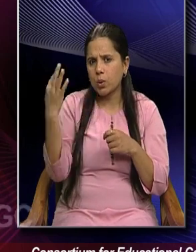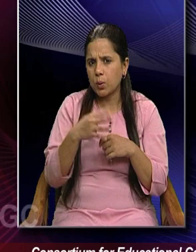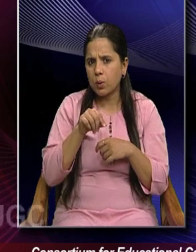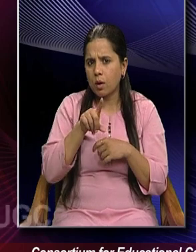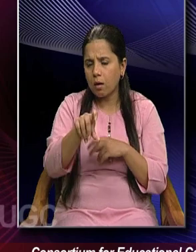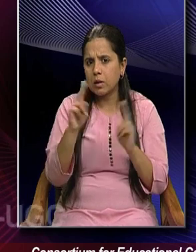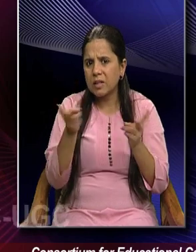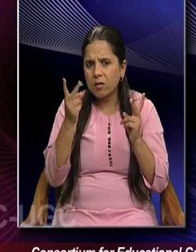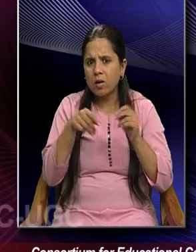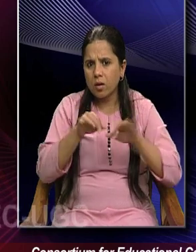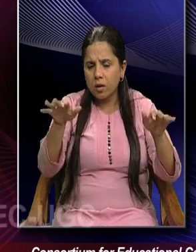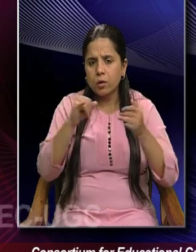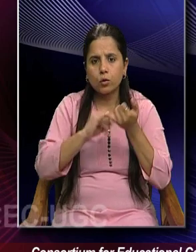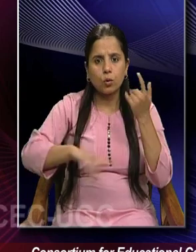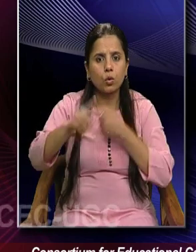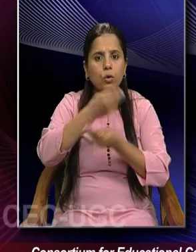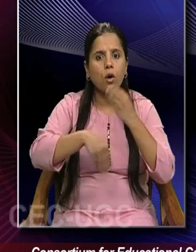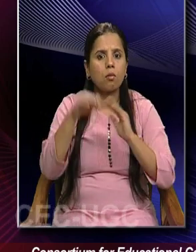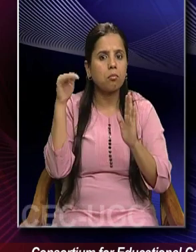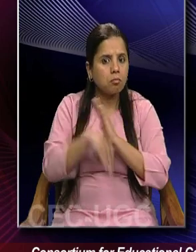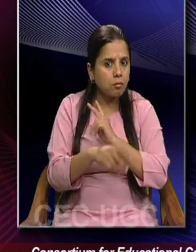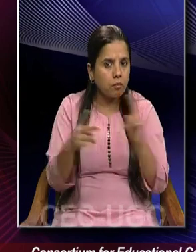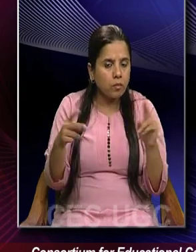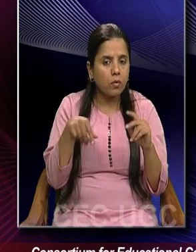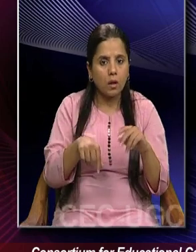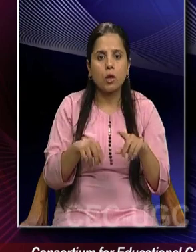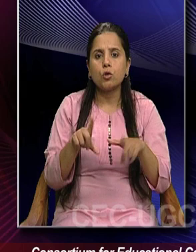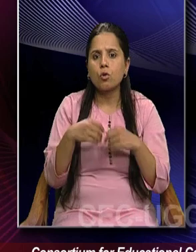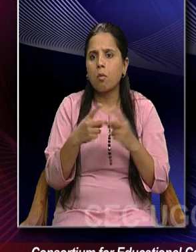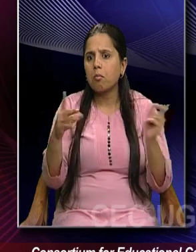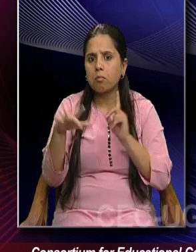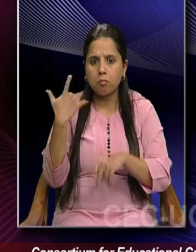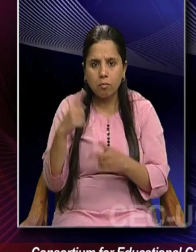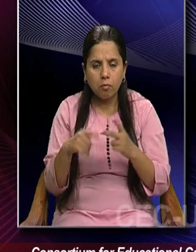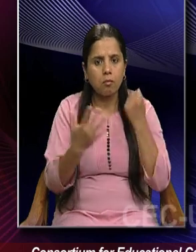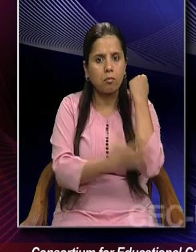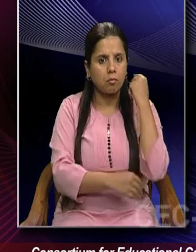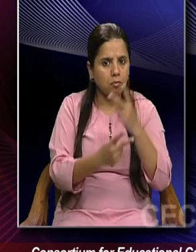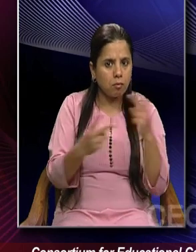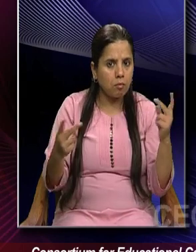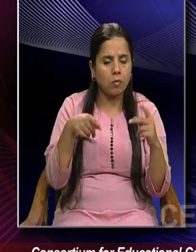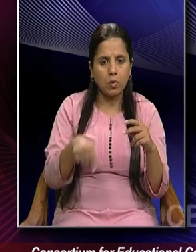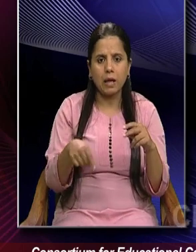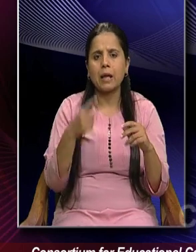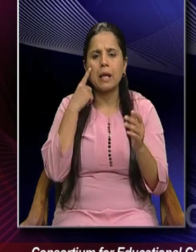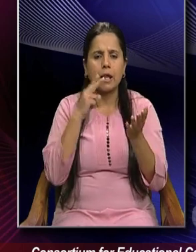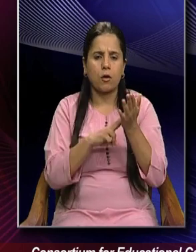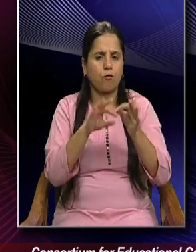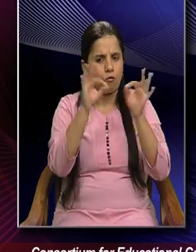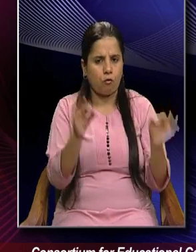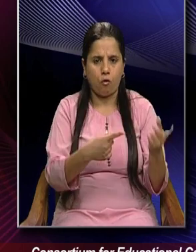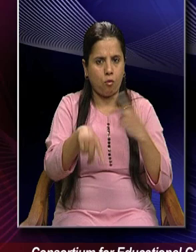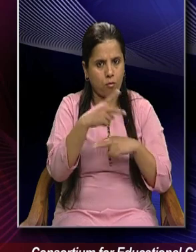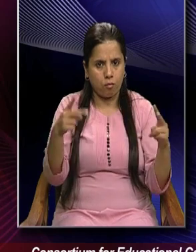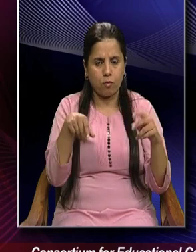variants. Socioeconomic fallout, loss of livelihood, poverty, especially in informal sectors.